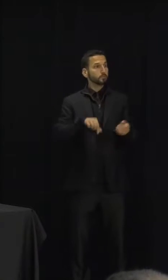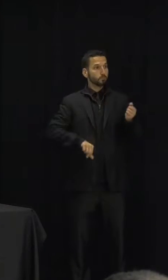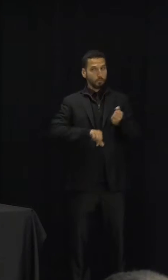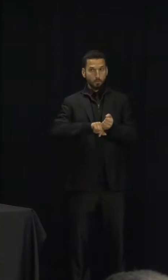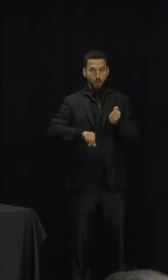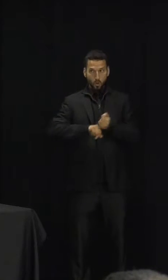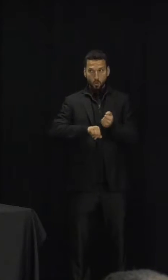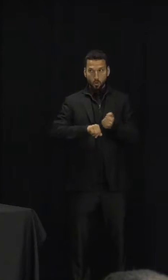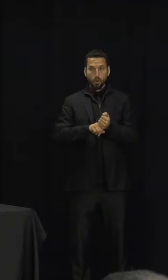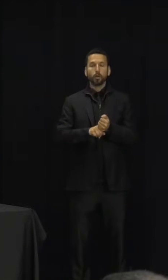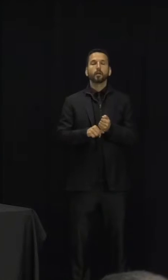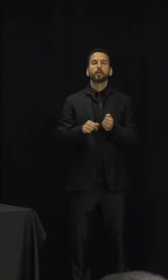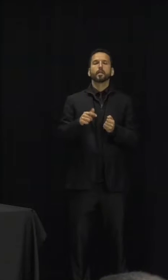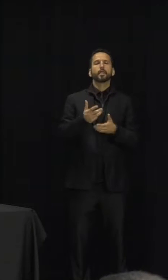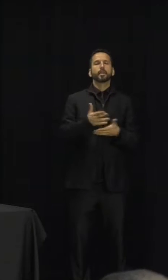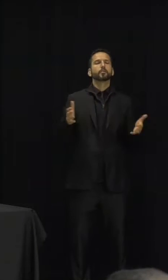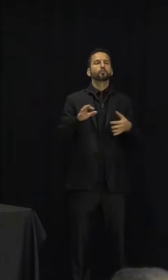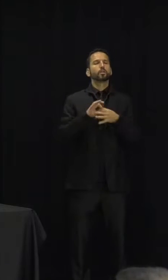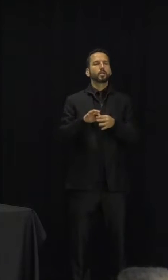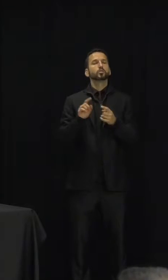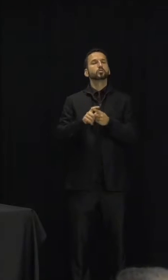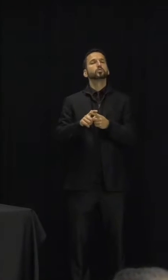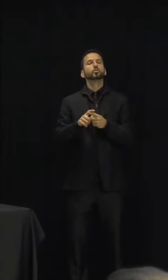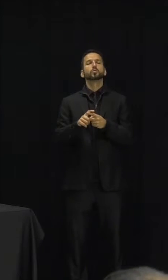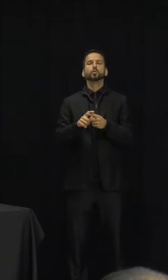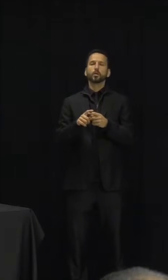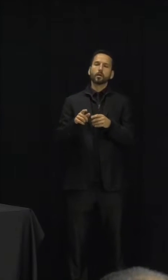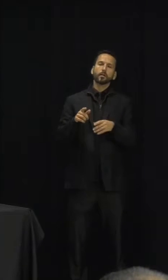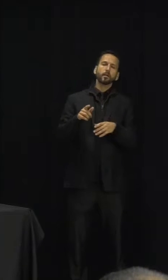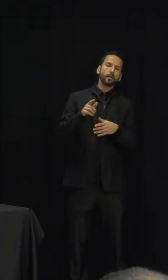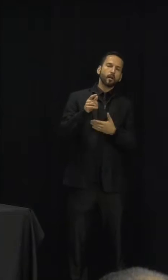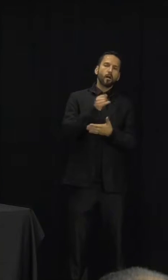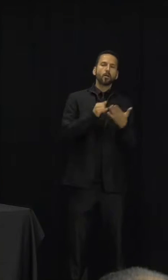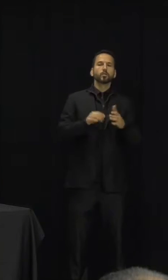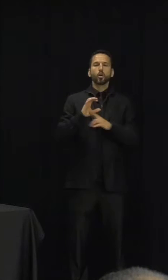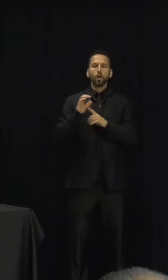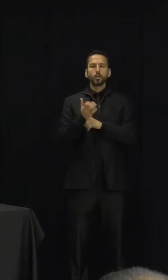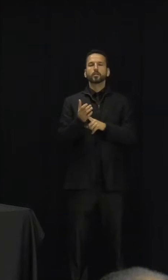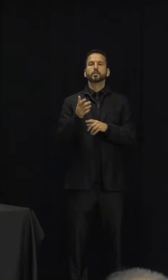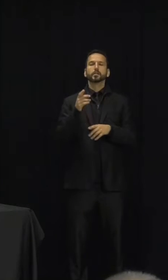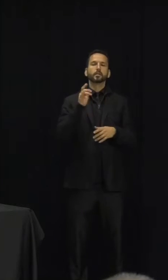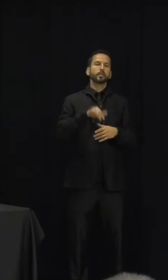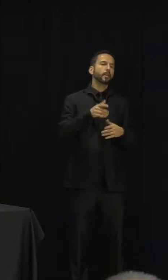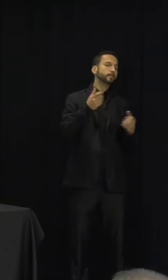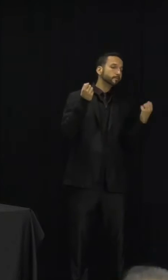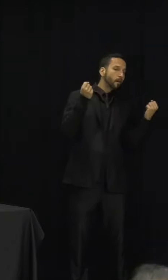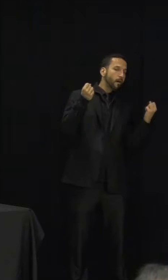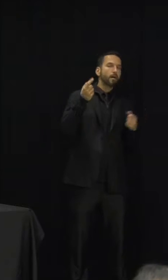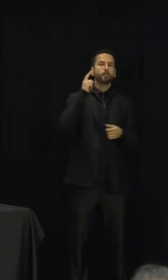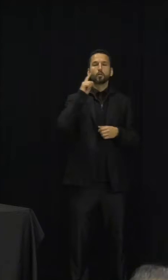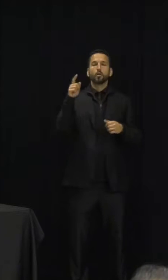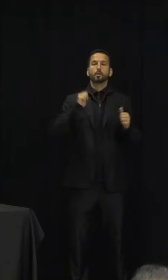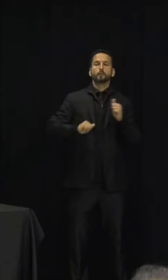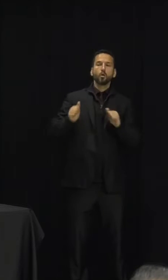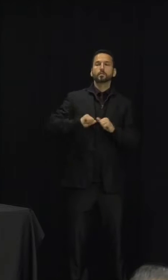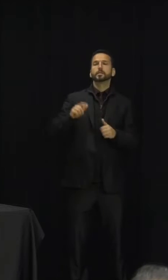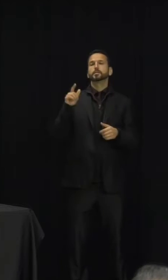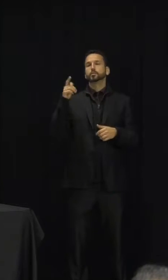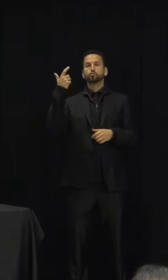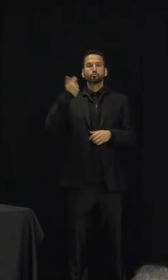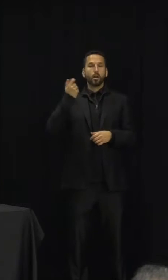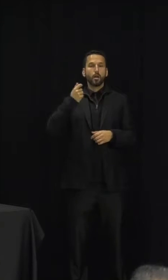and legal experts who understand the domain, it is not impossible at all. And so it behooves those